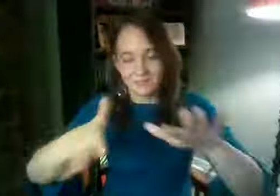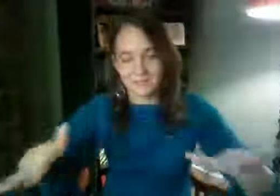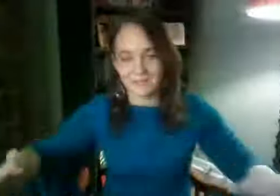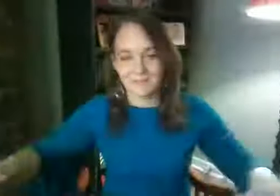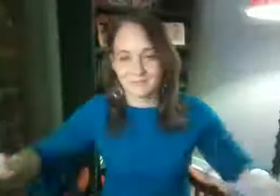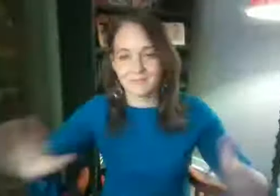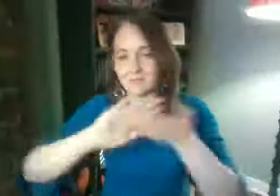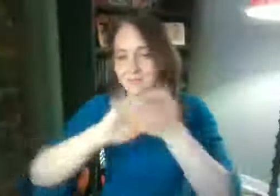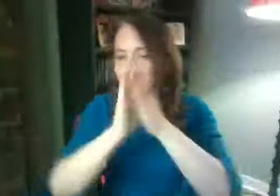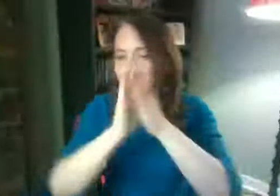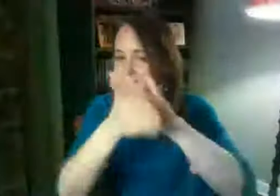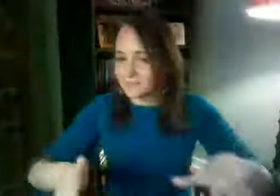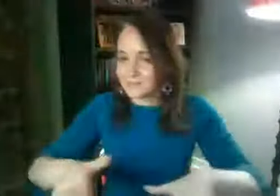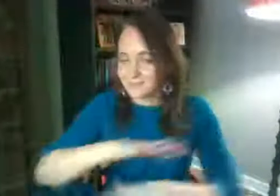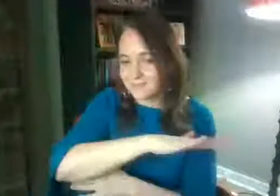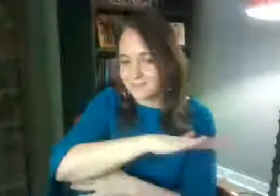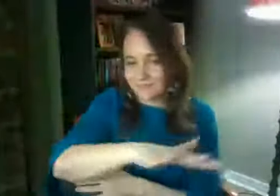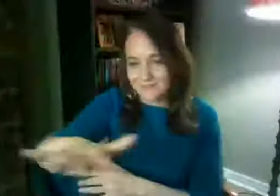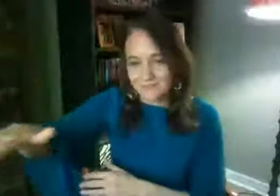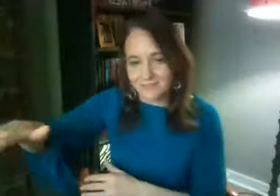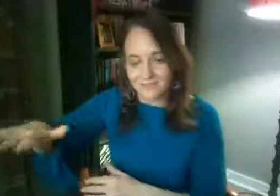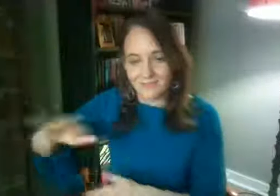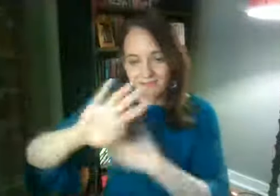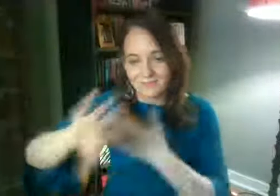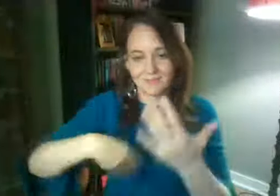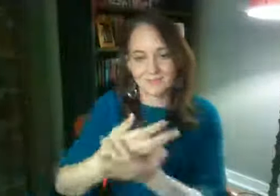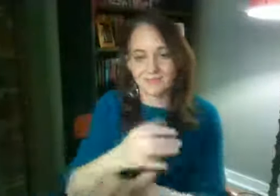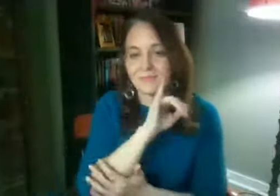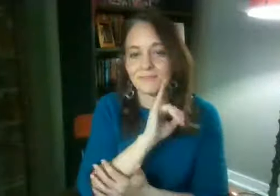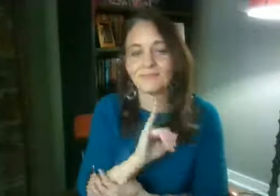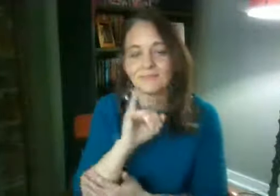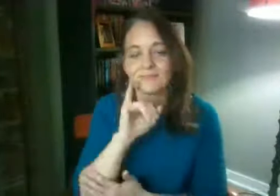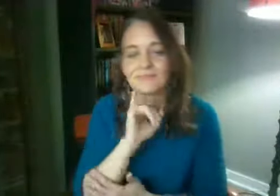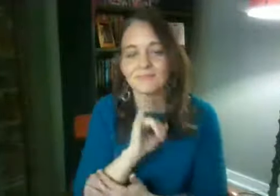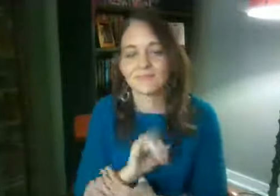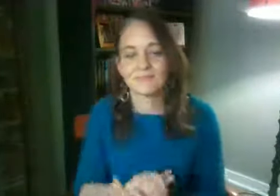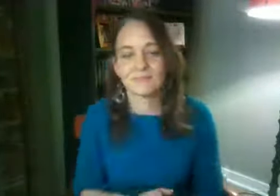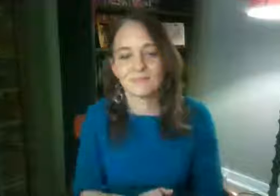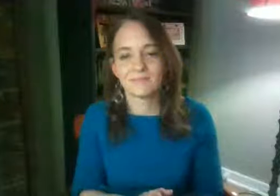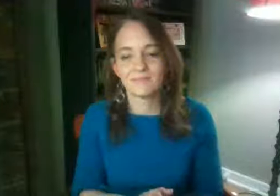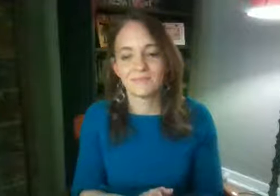shalom, shalom aleinu ve'al kol Yisrael.